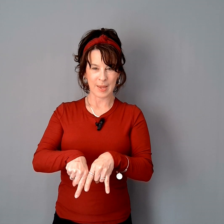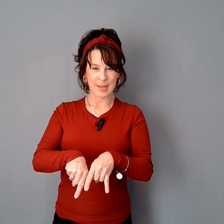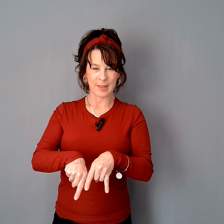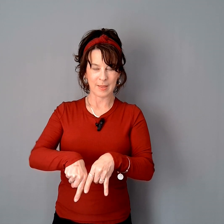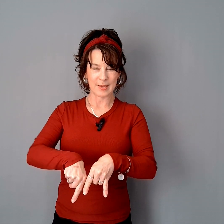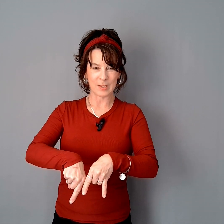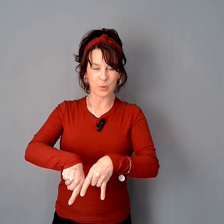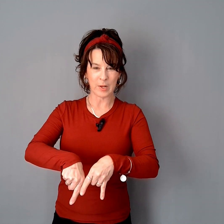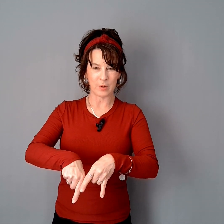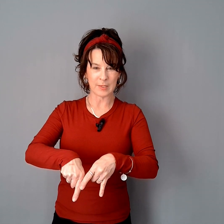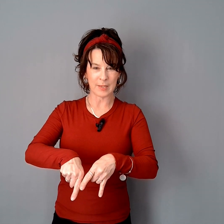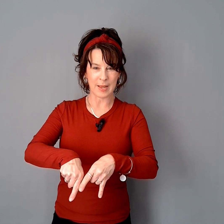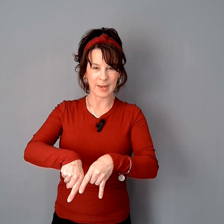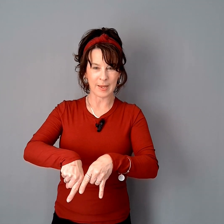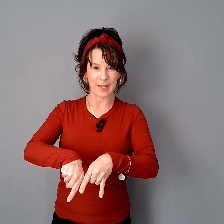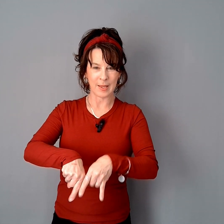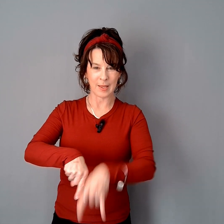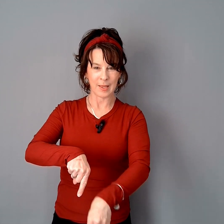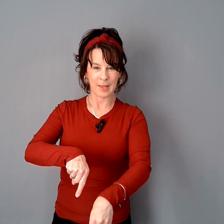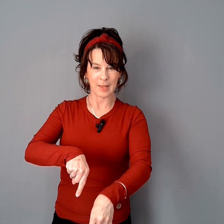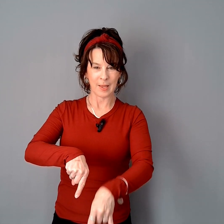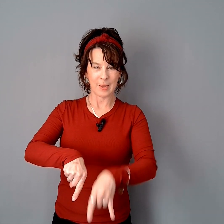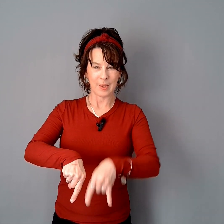Okay, this is what it looks like